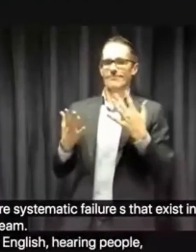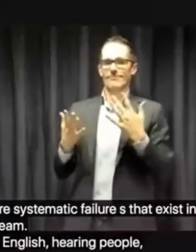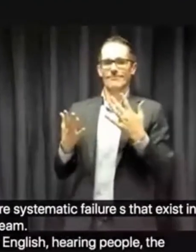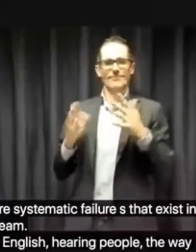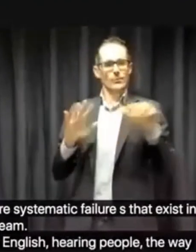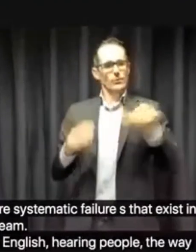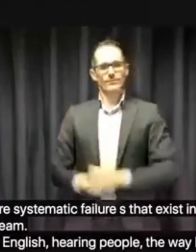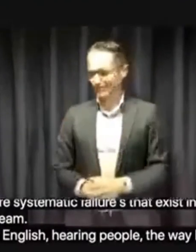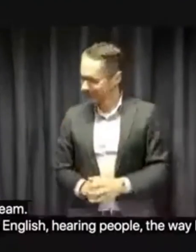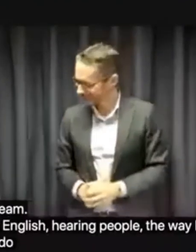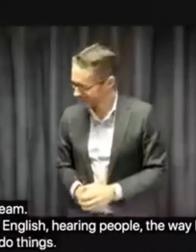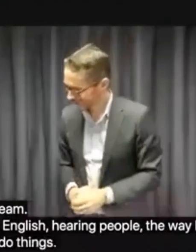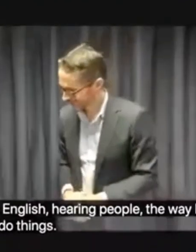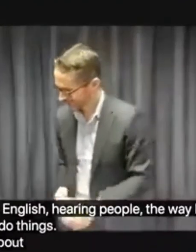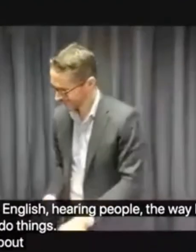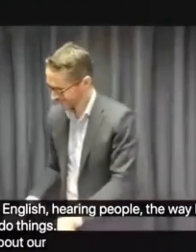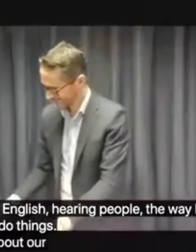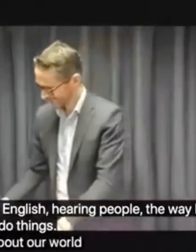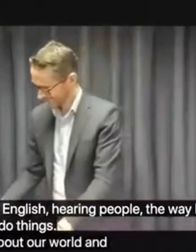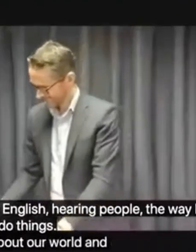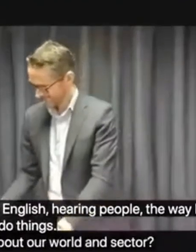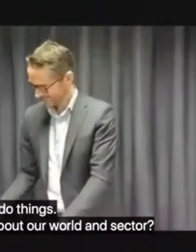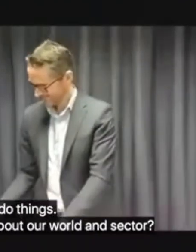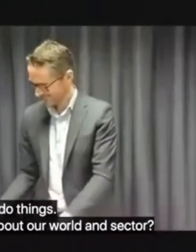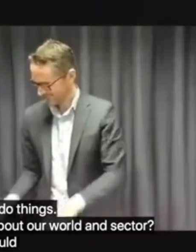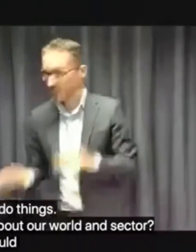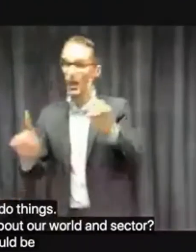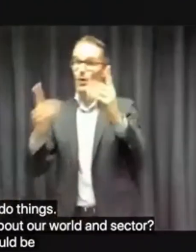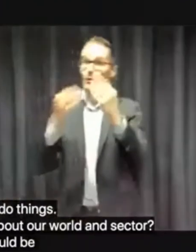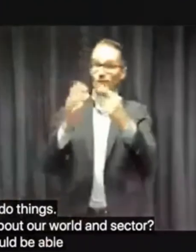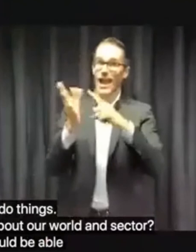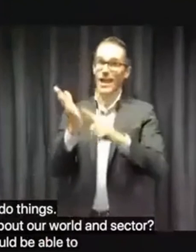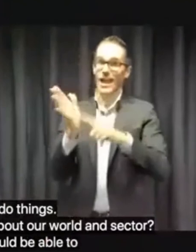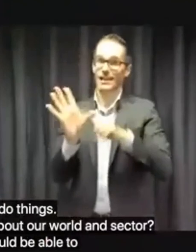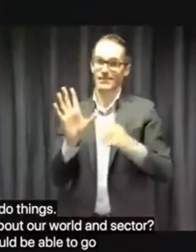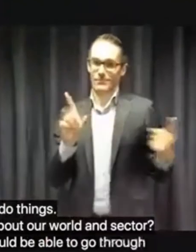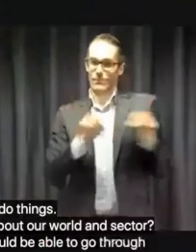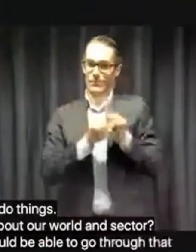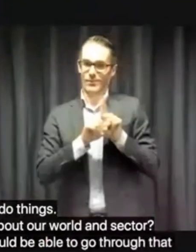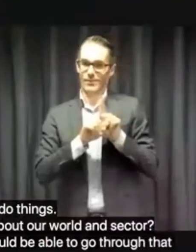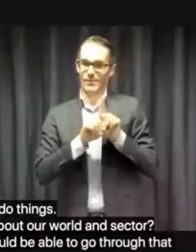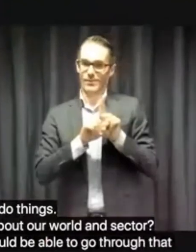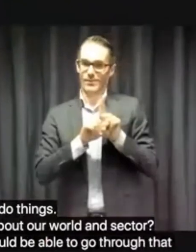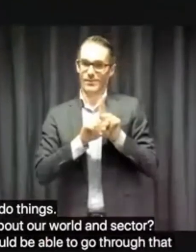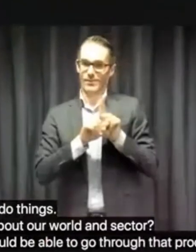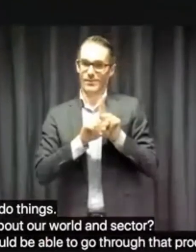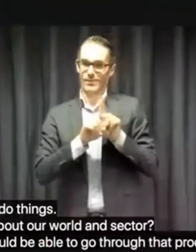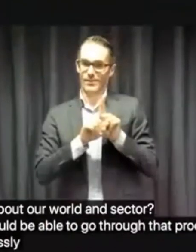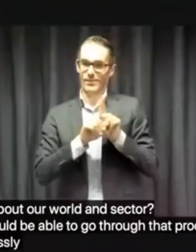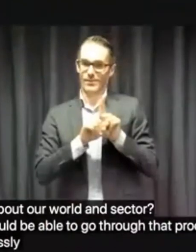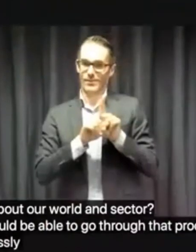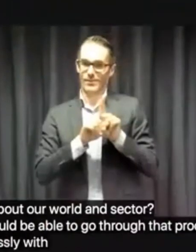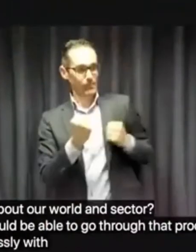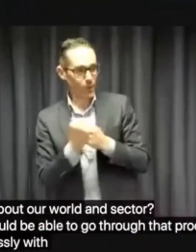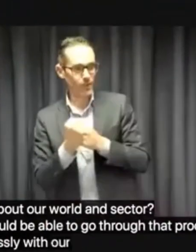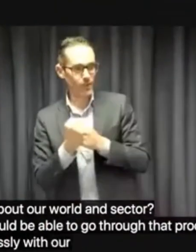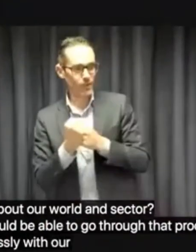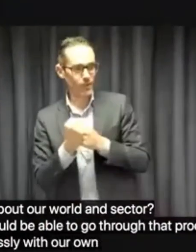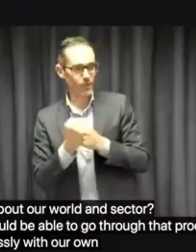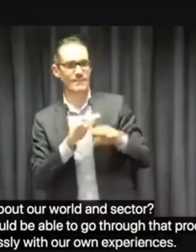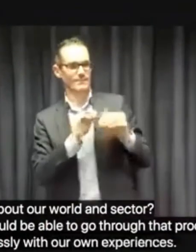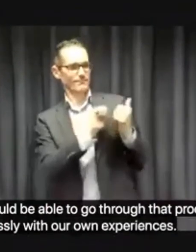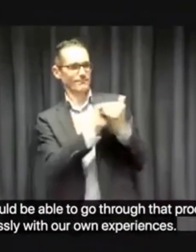be able to go through that process seamlessly with our own experiences. And also with an ally, we've